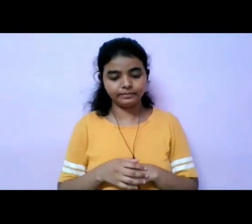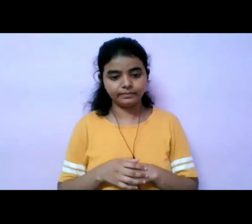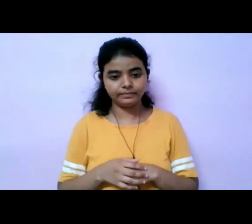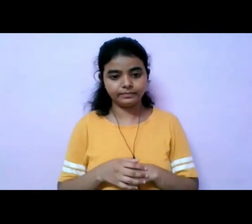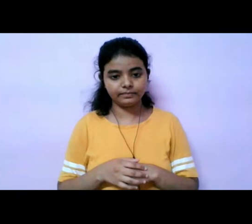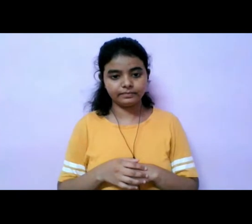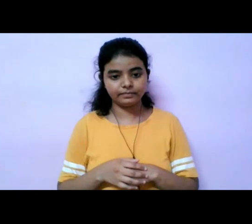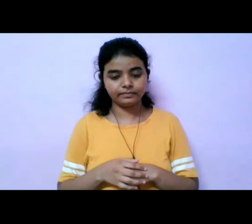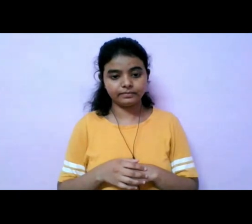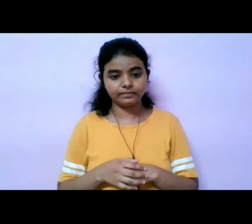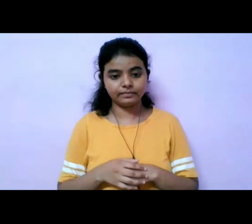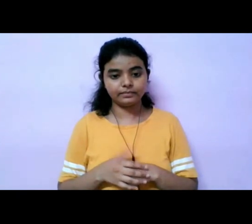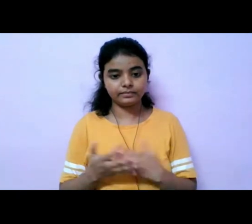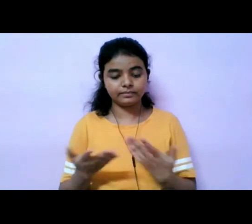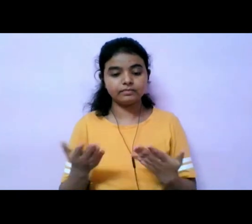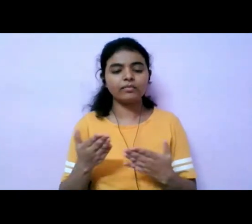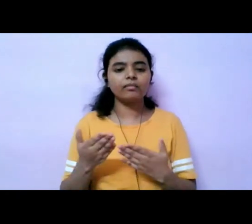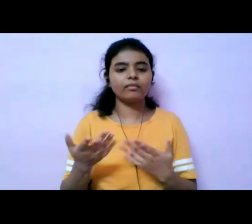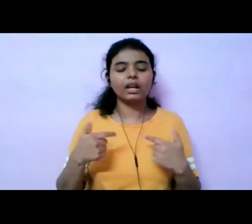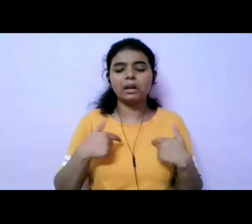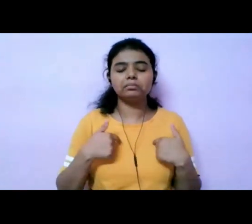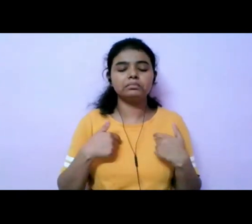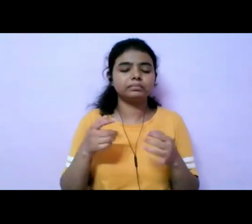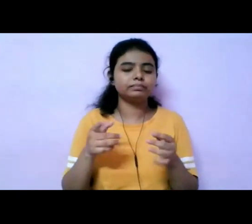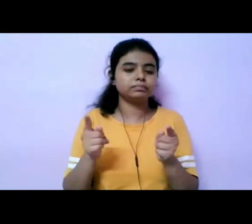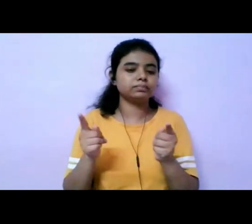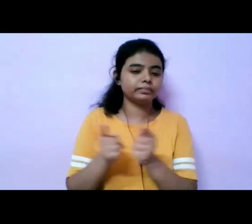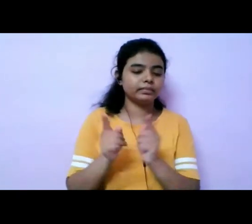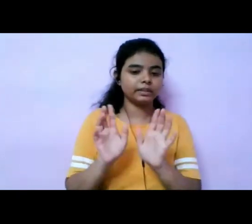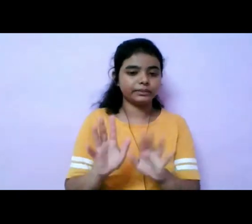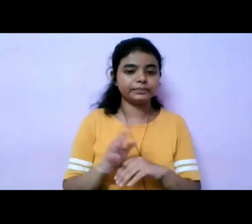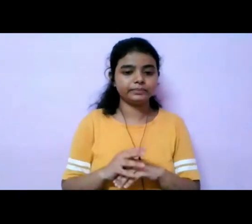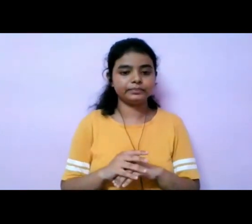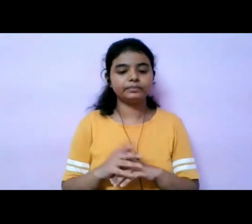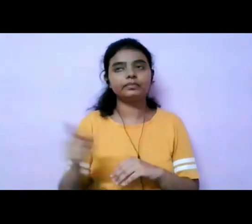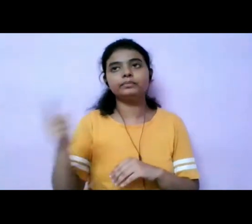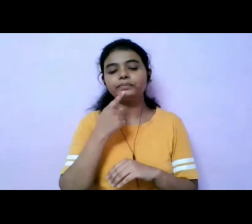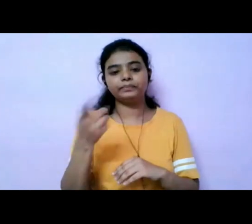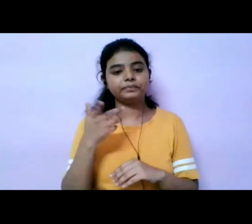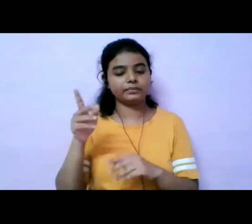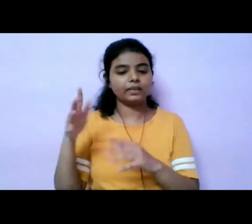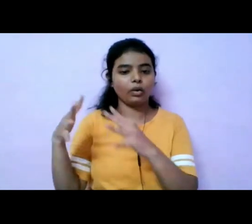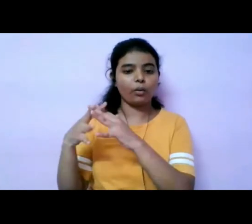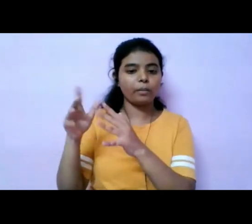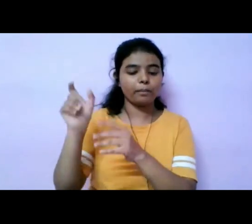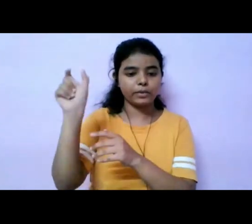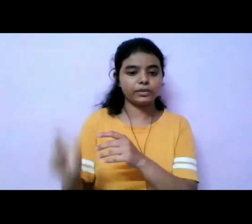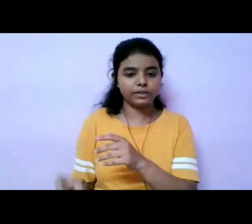in the restaurant that doesn't want me, I'm an inscription. It says on the